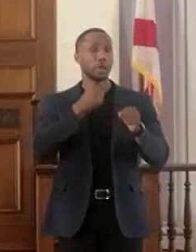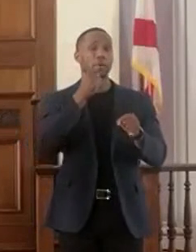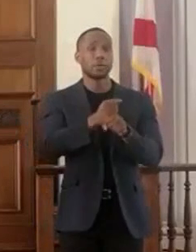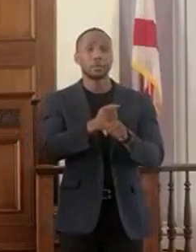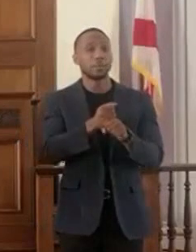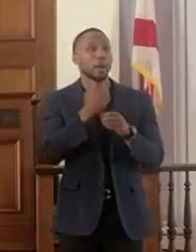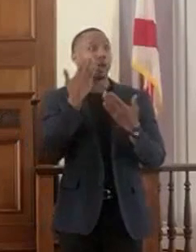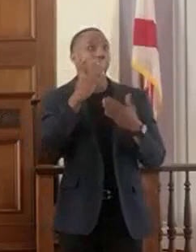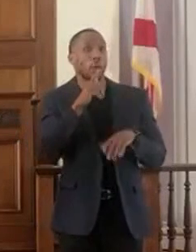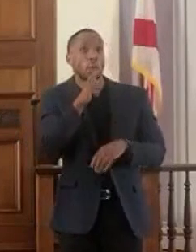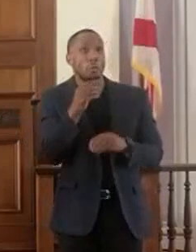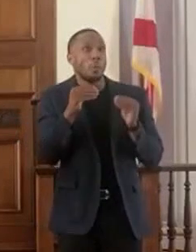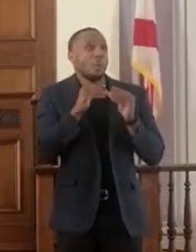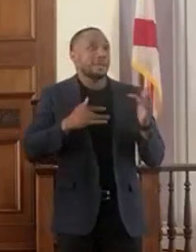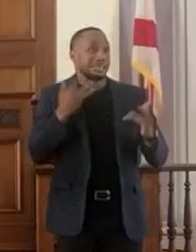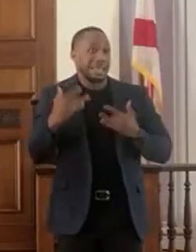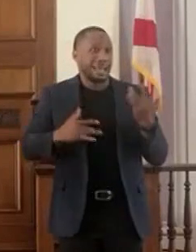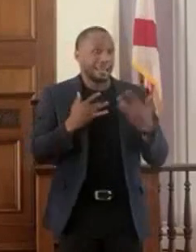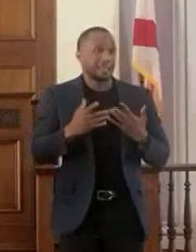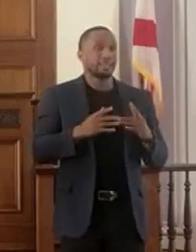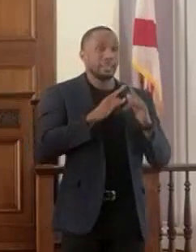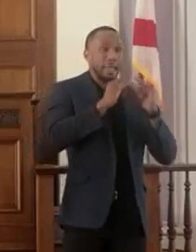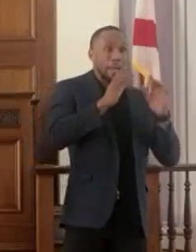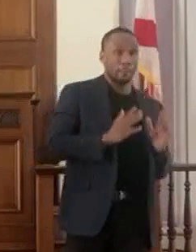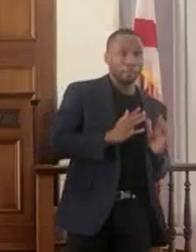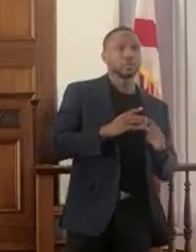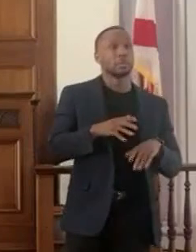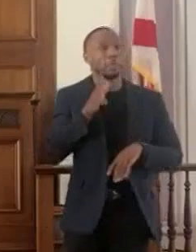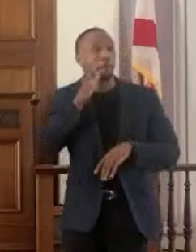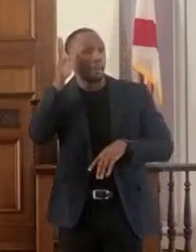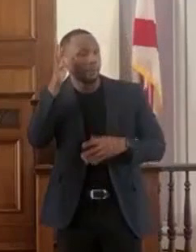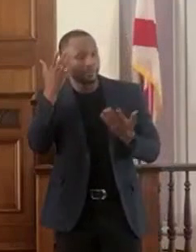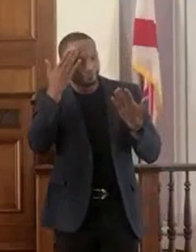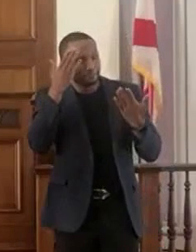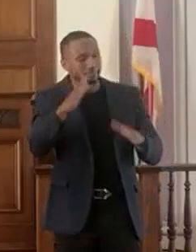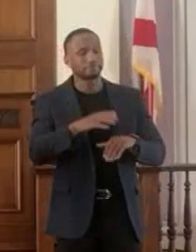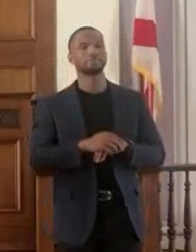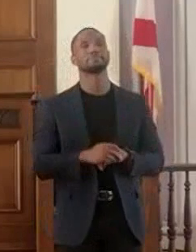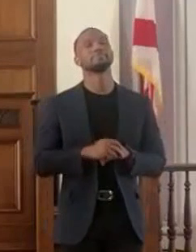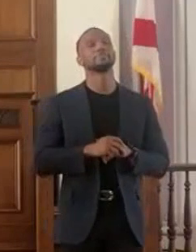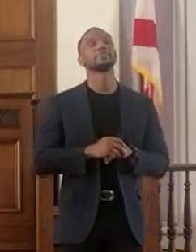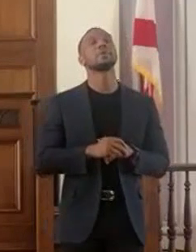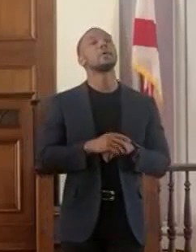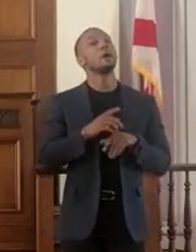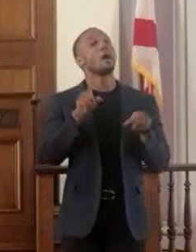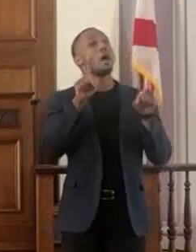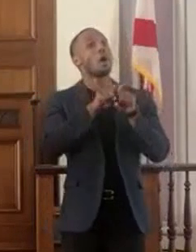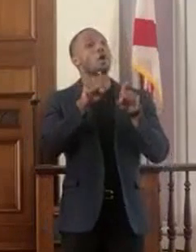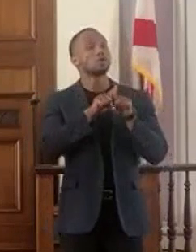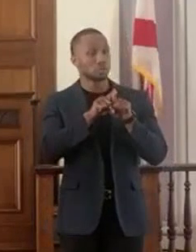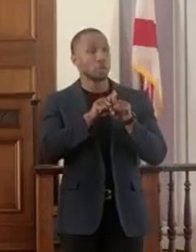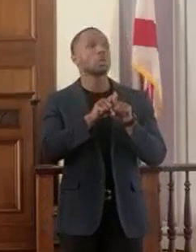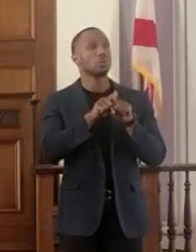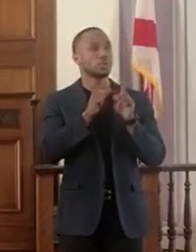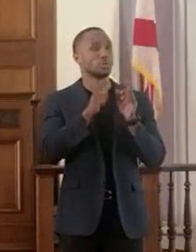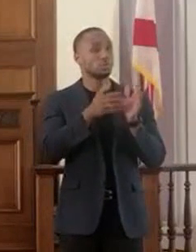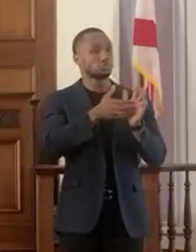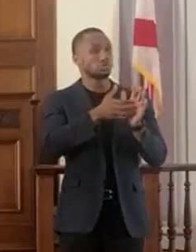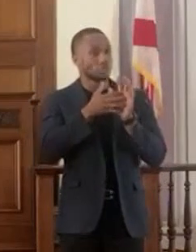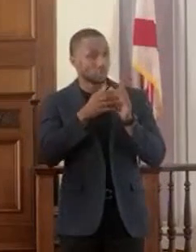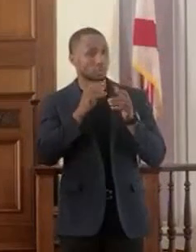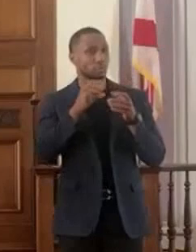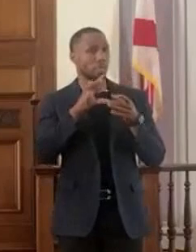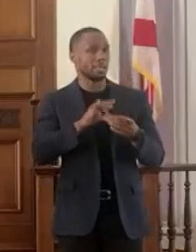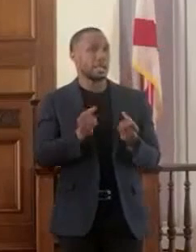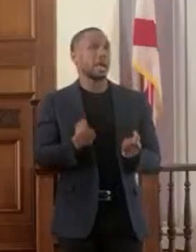don't know who's going to be more excited about that, the campers or the parents. We're also going to lift restrictions on seating limits